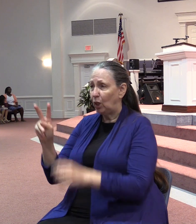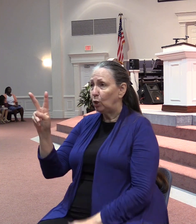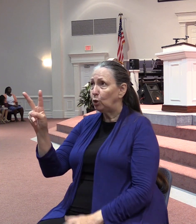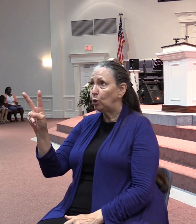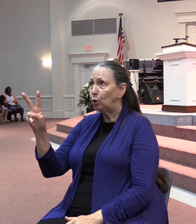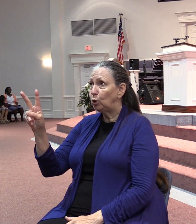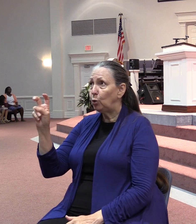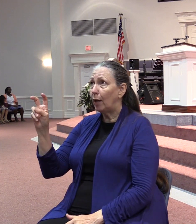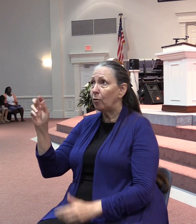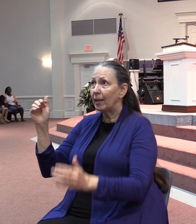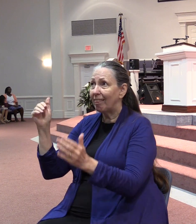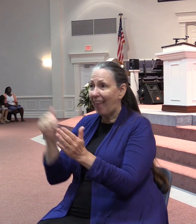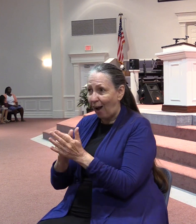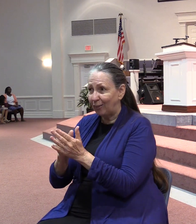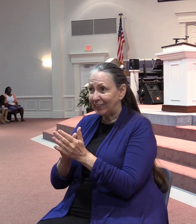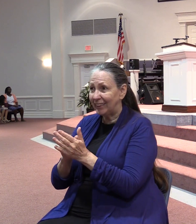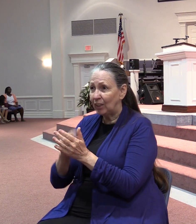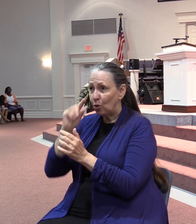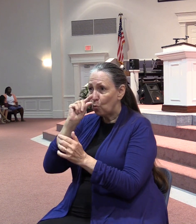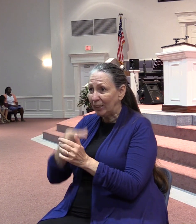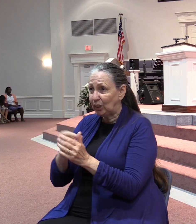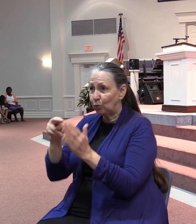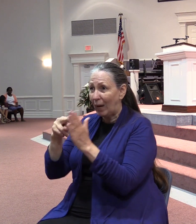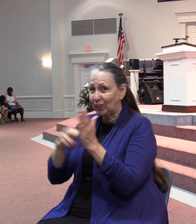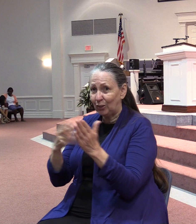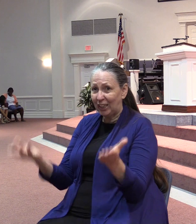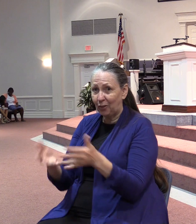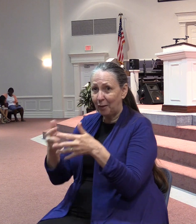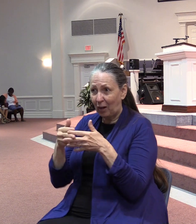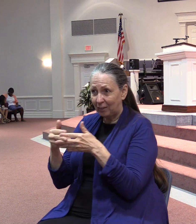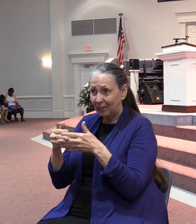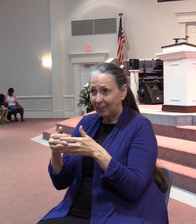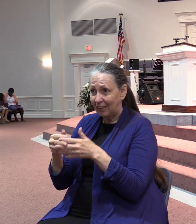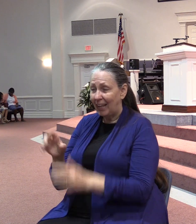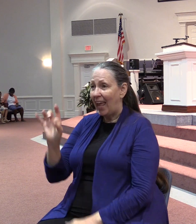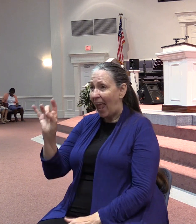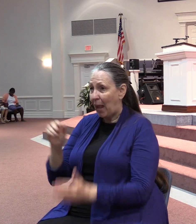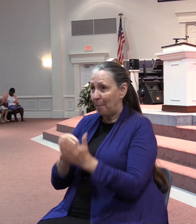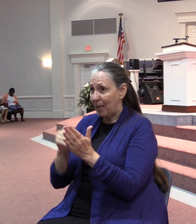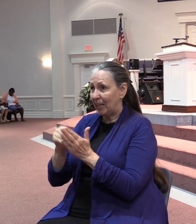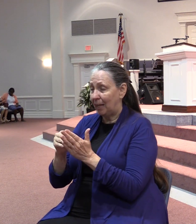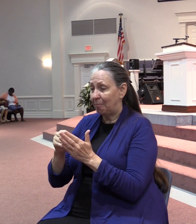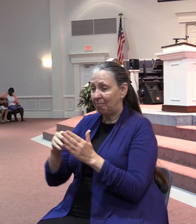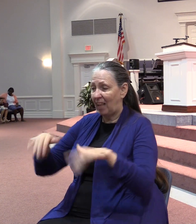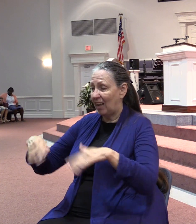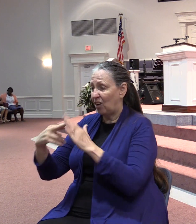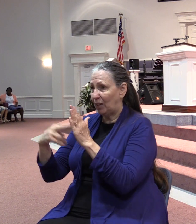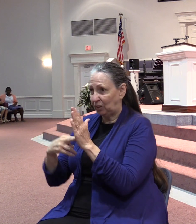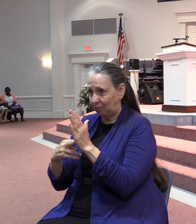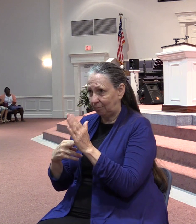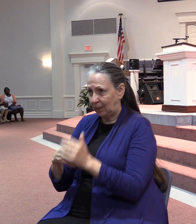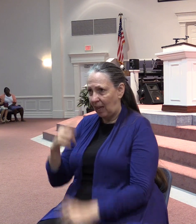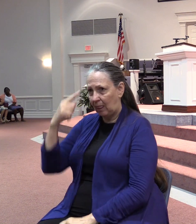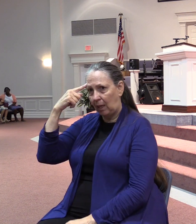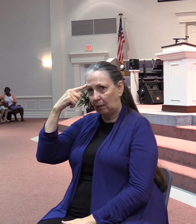registered witches in America, and approximately 8 million unregistered. Now think